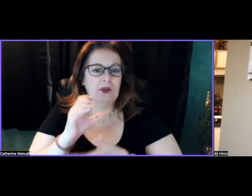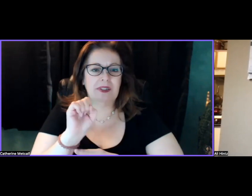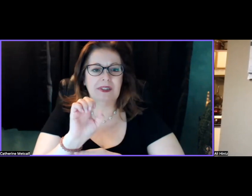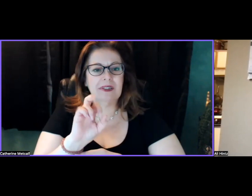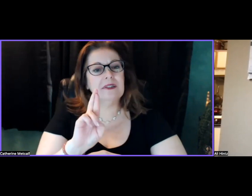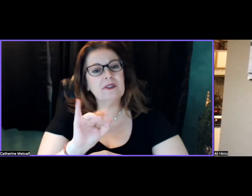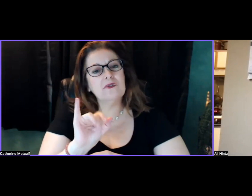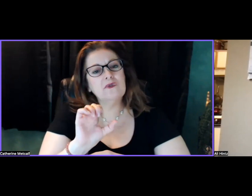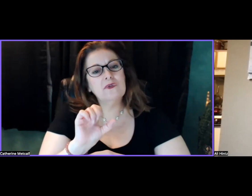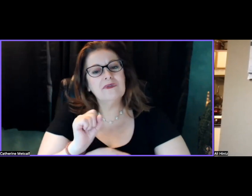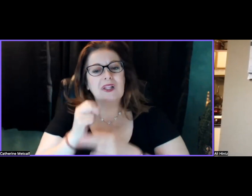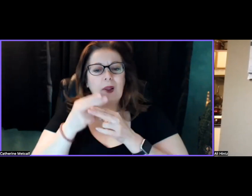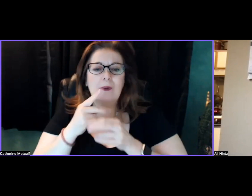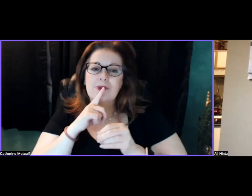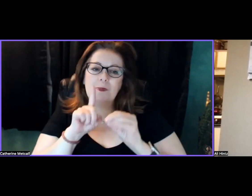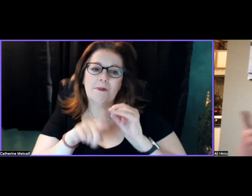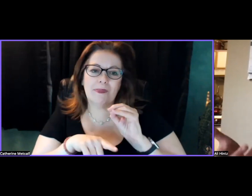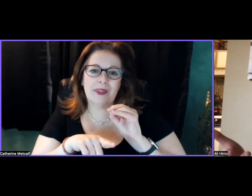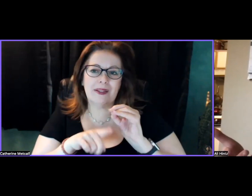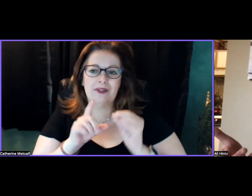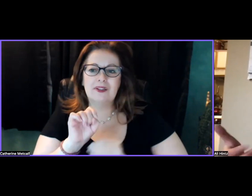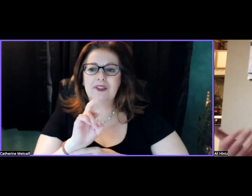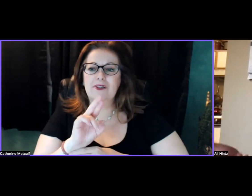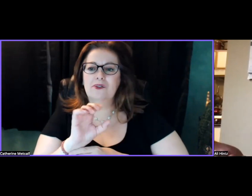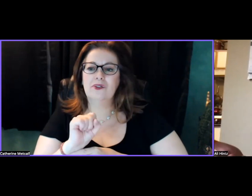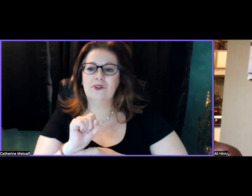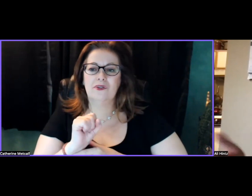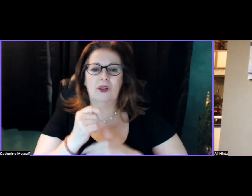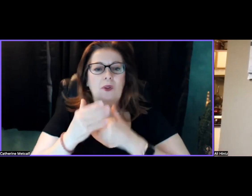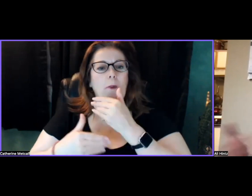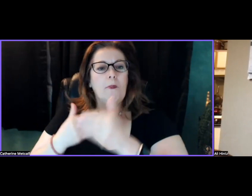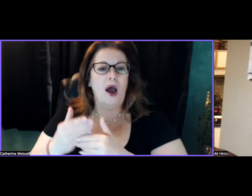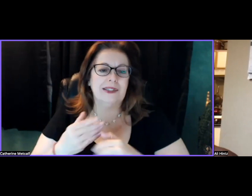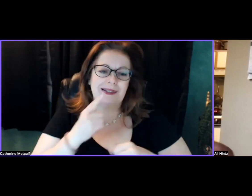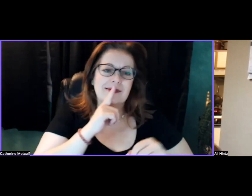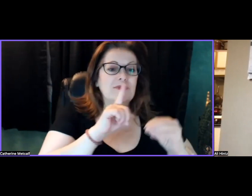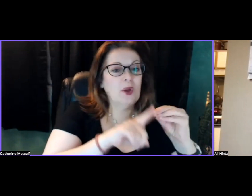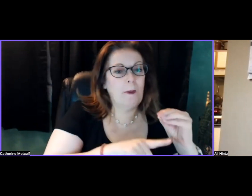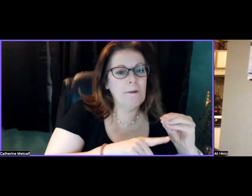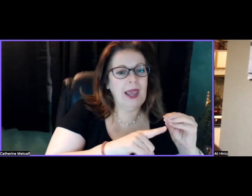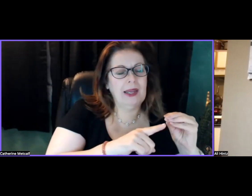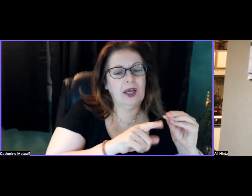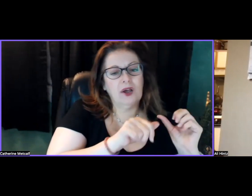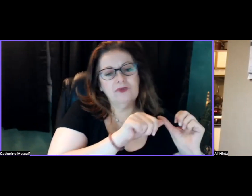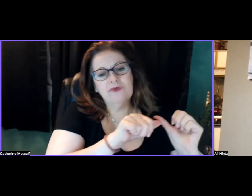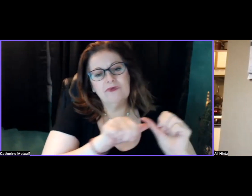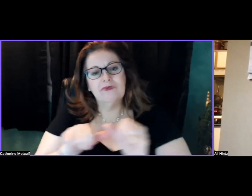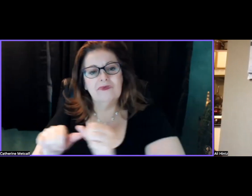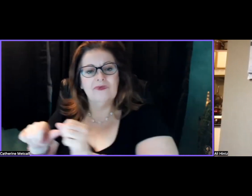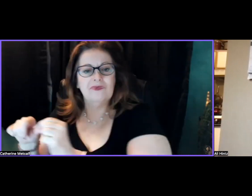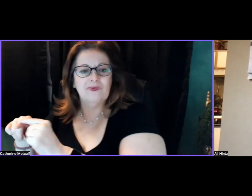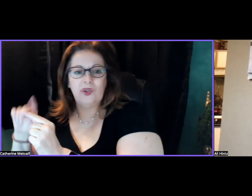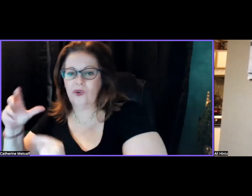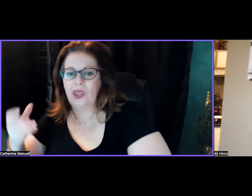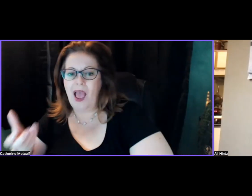the process of growing a tomato from seed all the way to the eating portion. So this is the eating